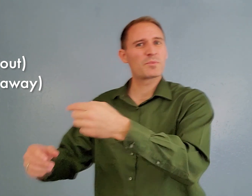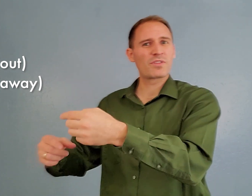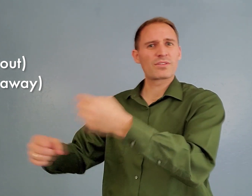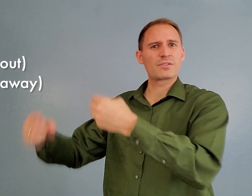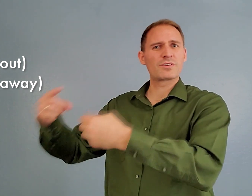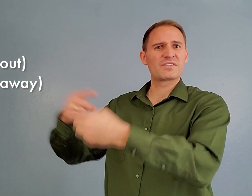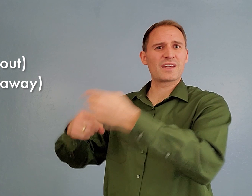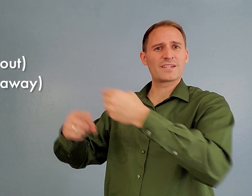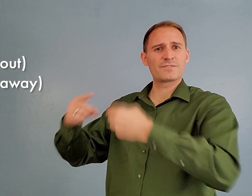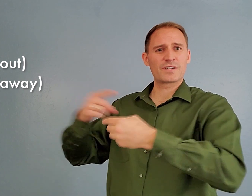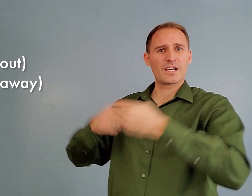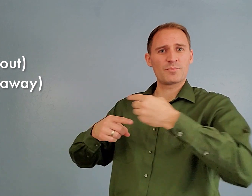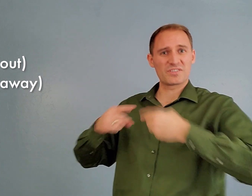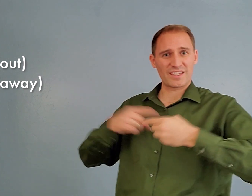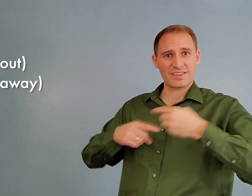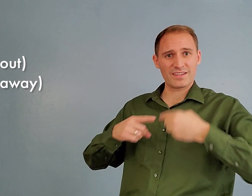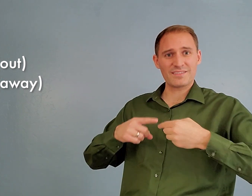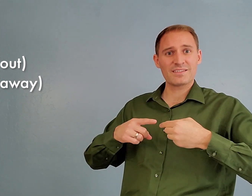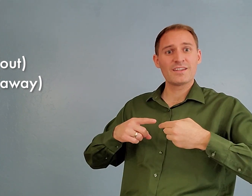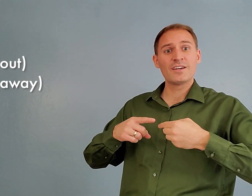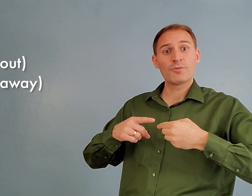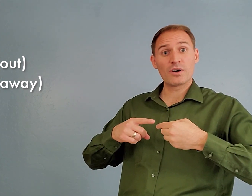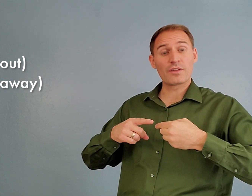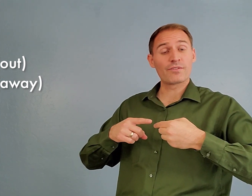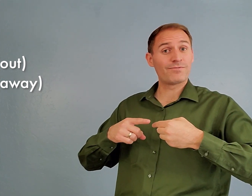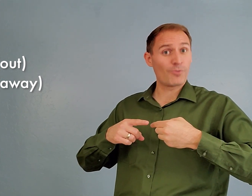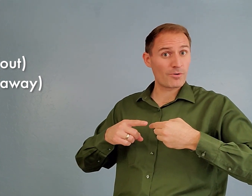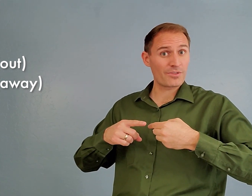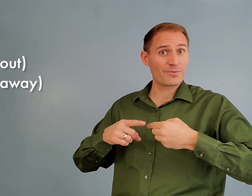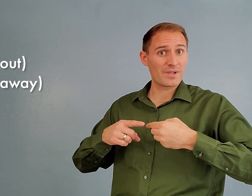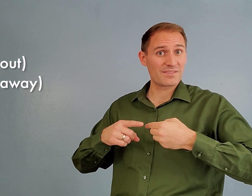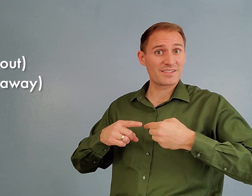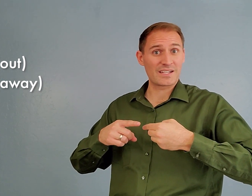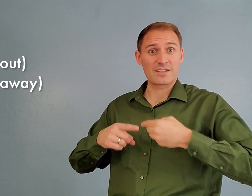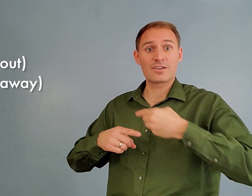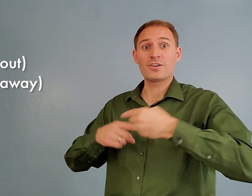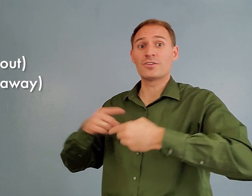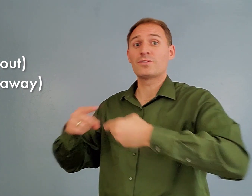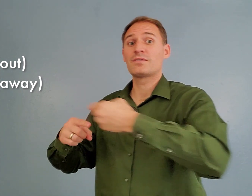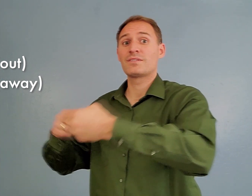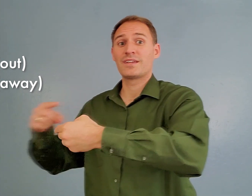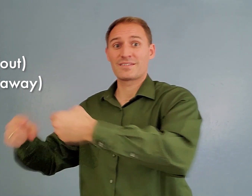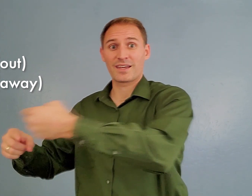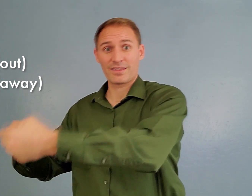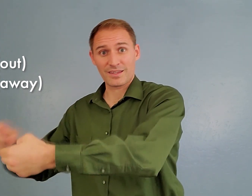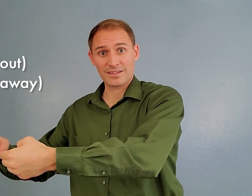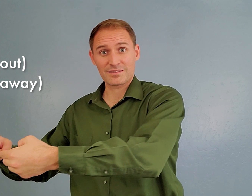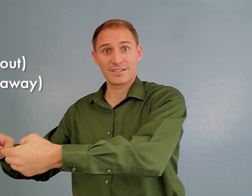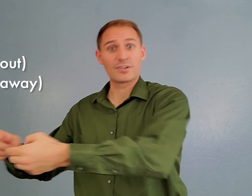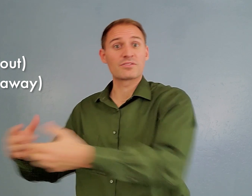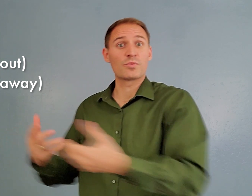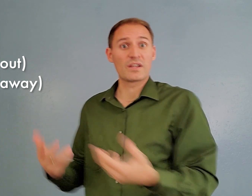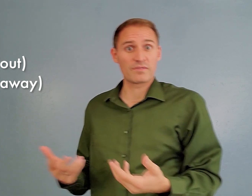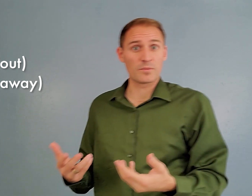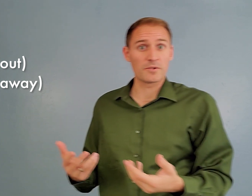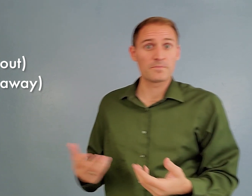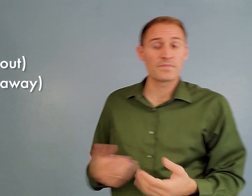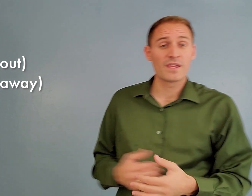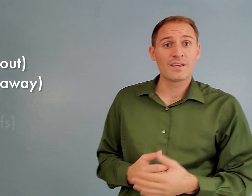the third sign for come was like this? Well, the fourth way of signing go is like this. It goes away from you. And